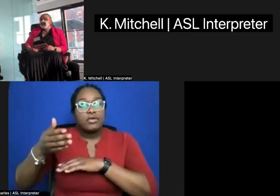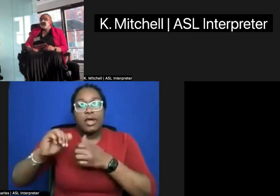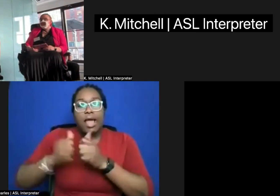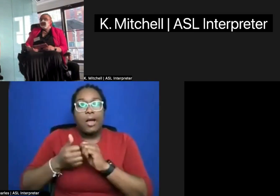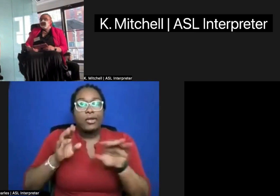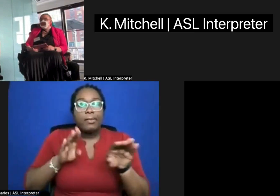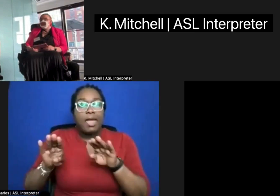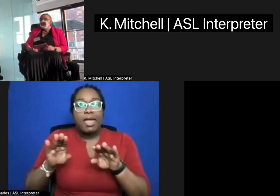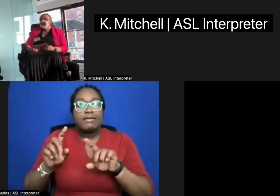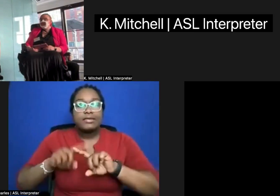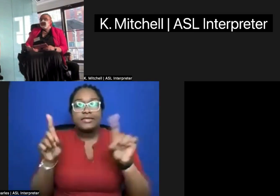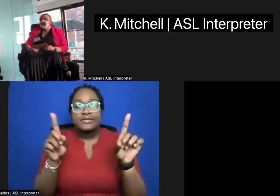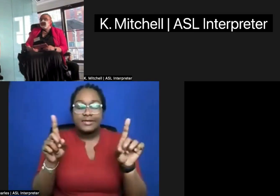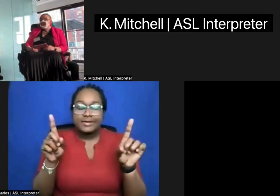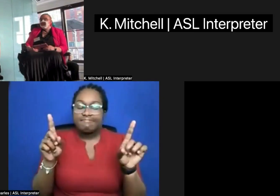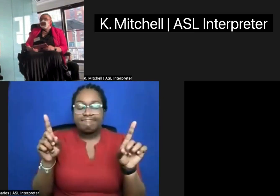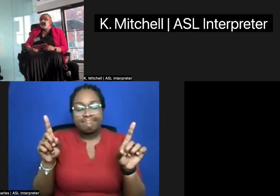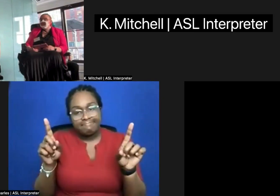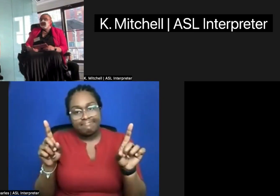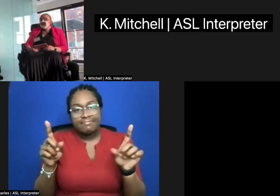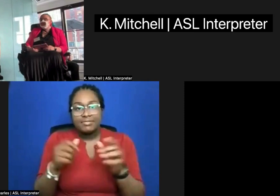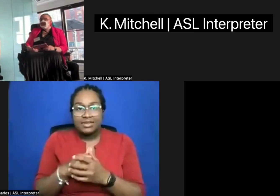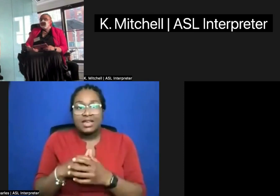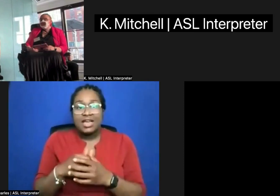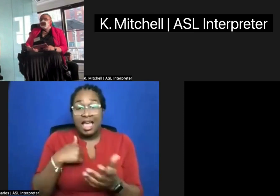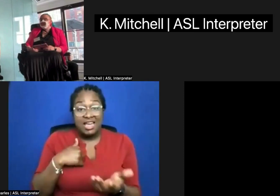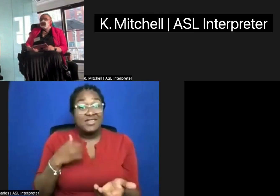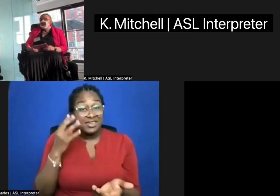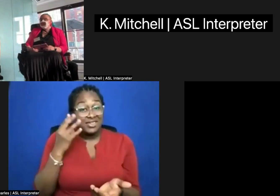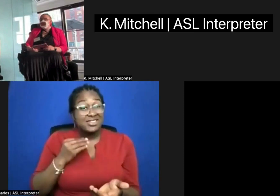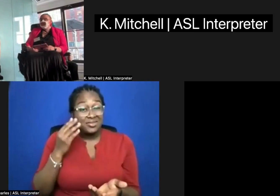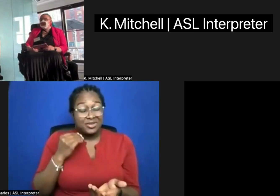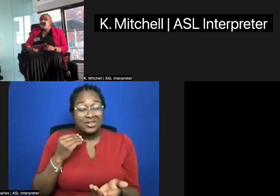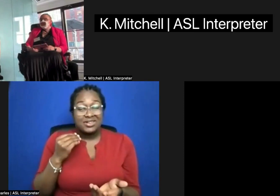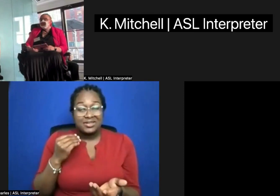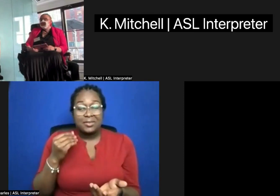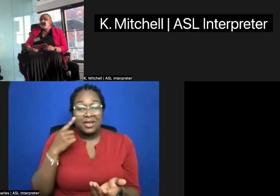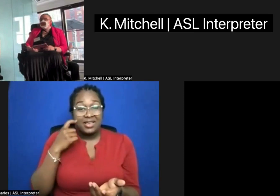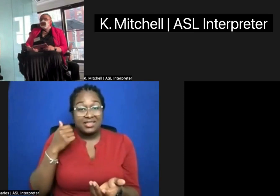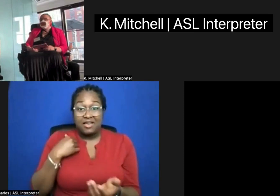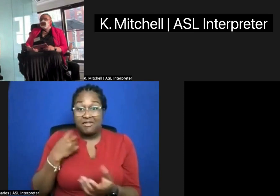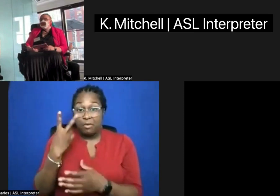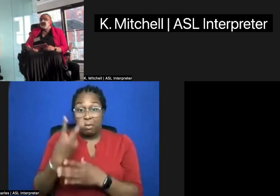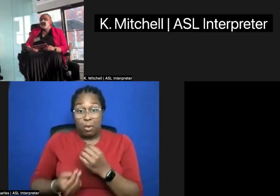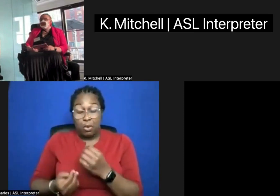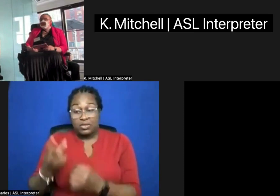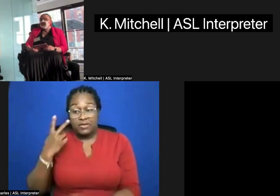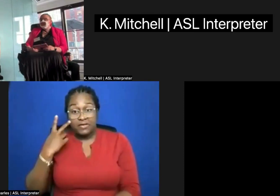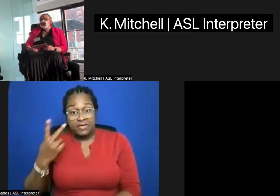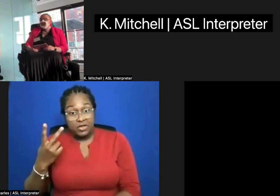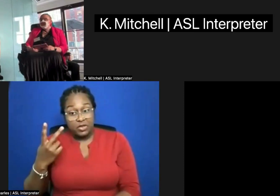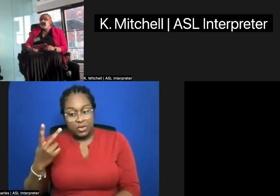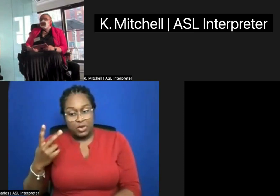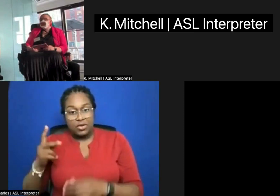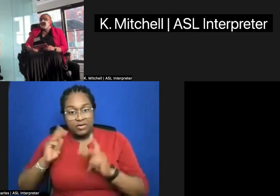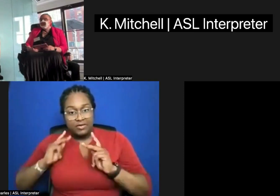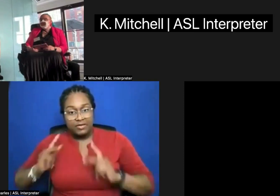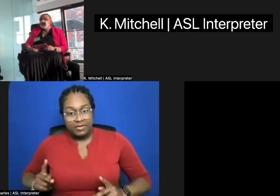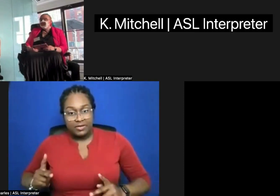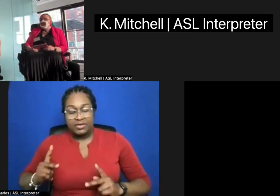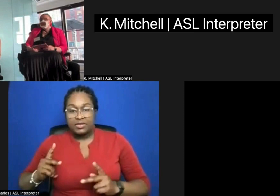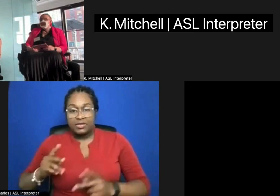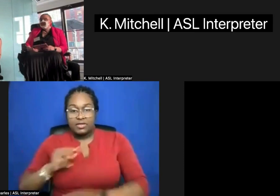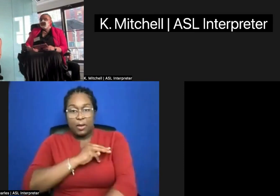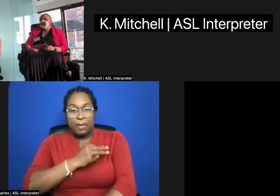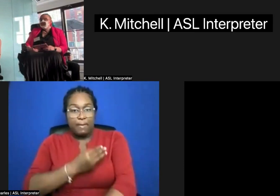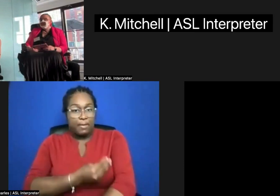it is. I mean, I have both visible and invisible. I have my visible one, muscular dystrophy, is kind of like